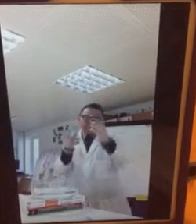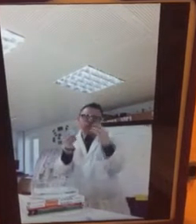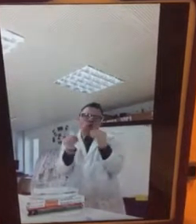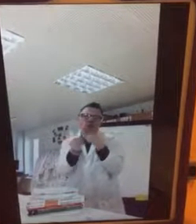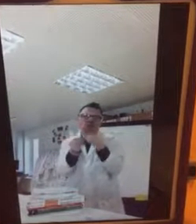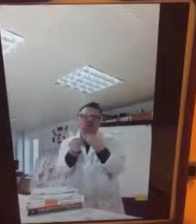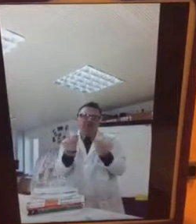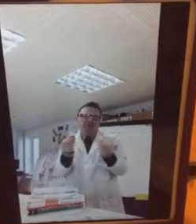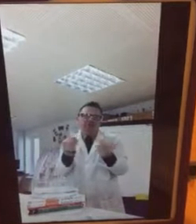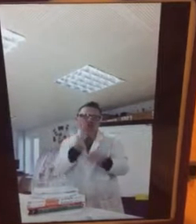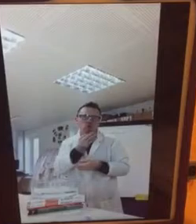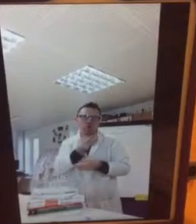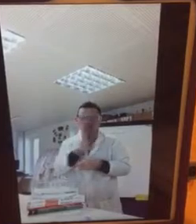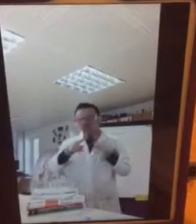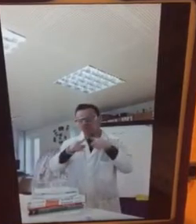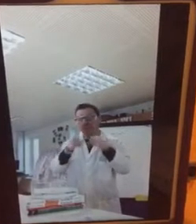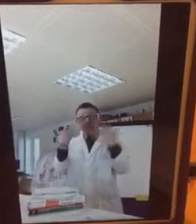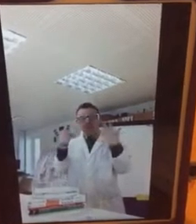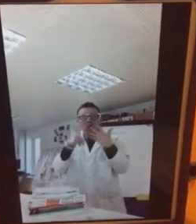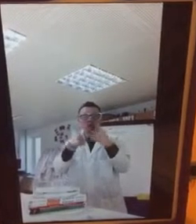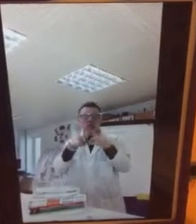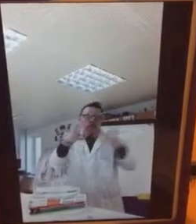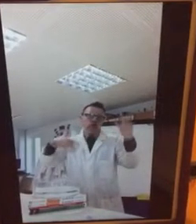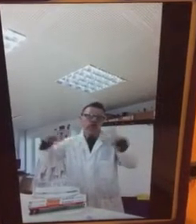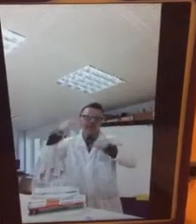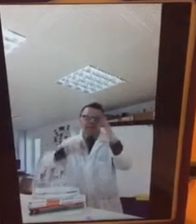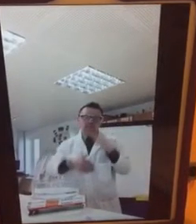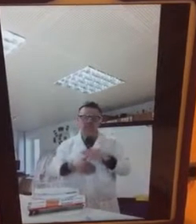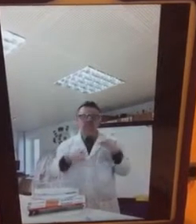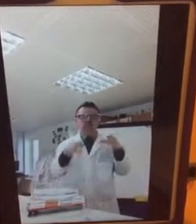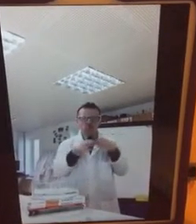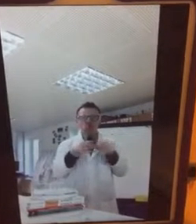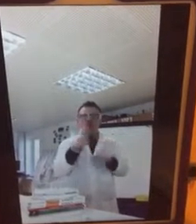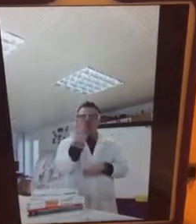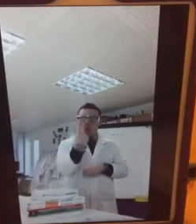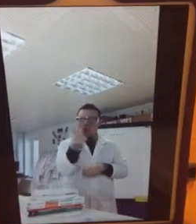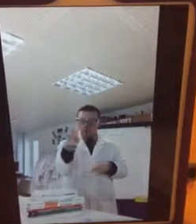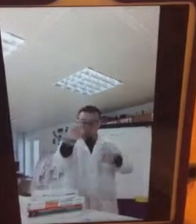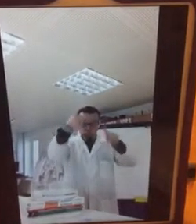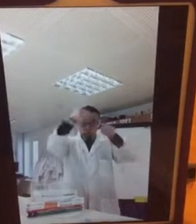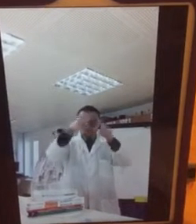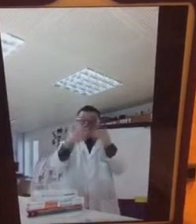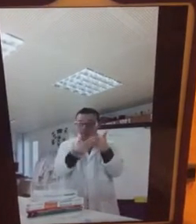So group 1s really have quite strong reactions with the air and the water.